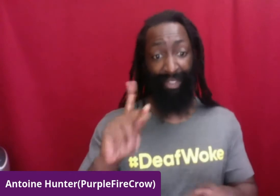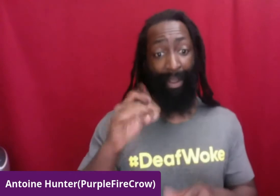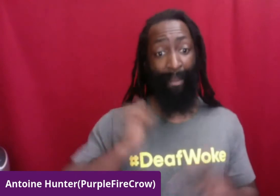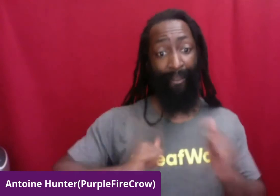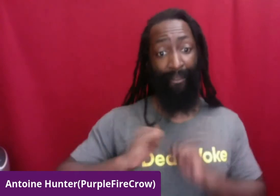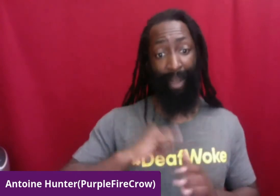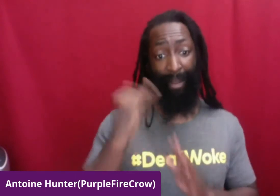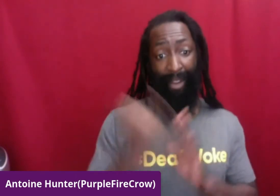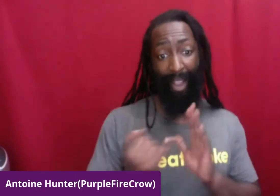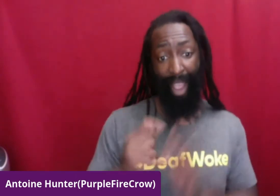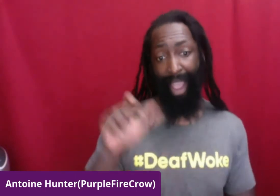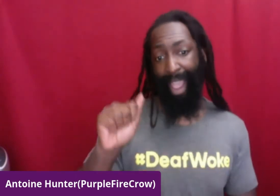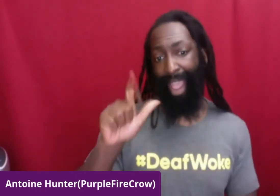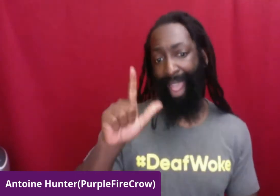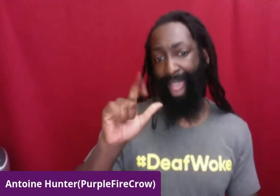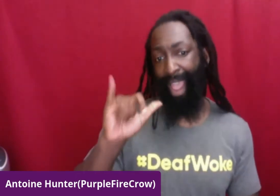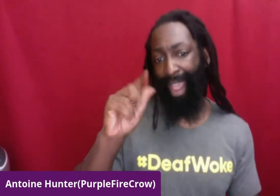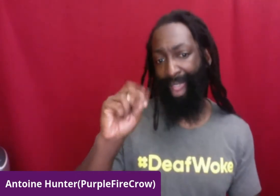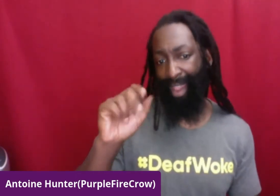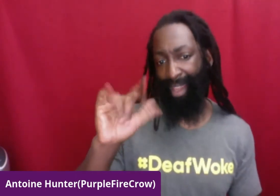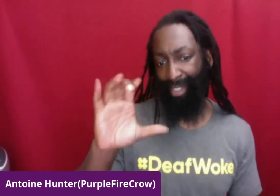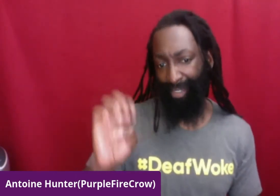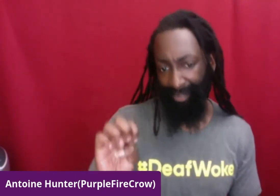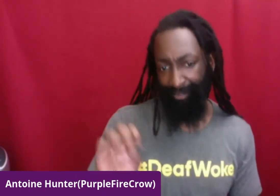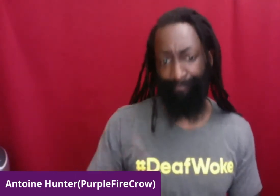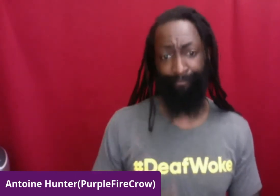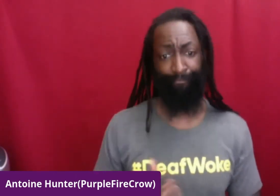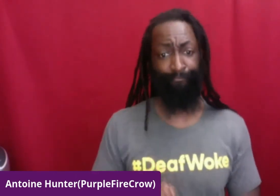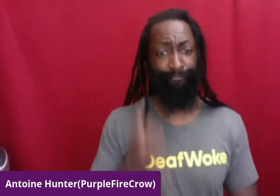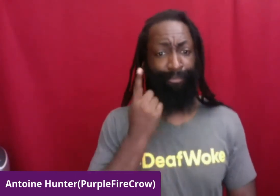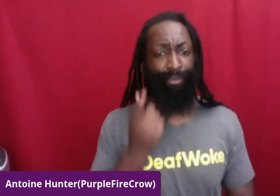and she's a proud mother of Colleen.